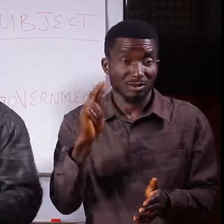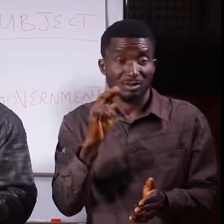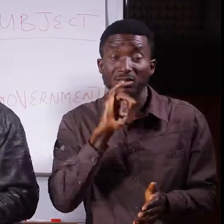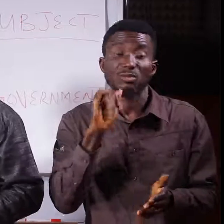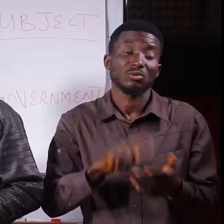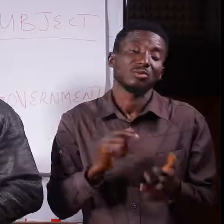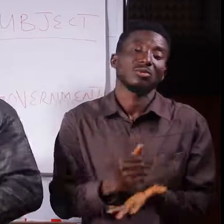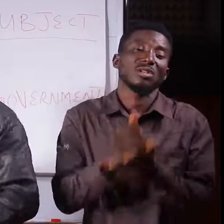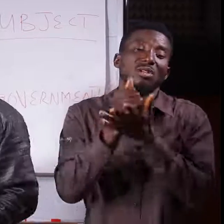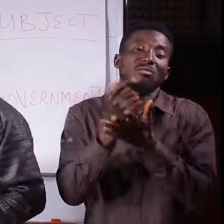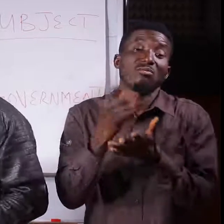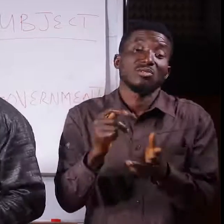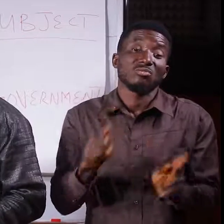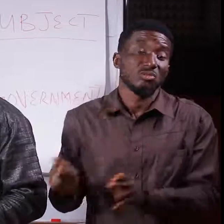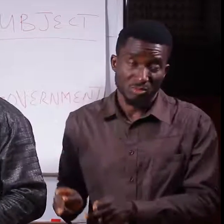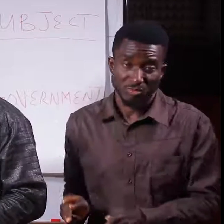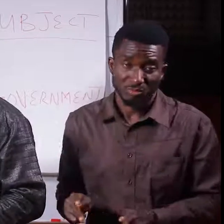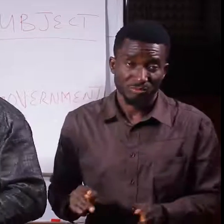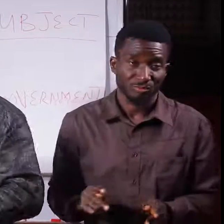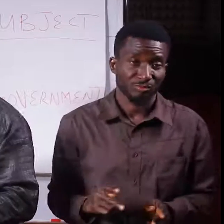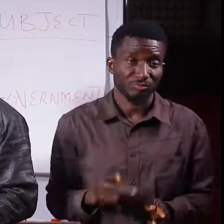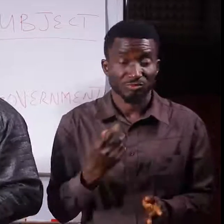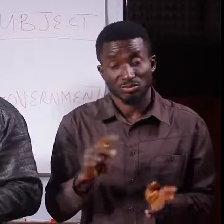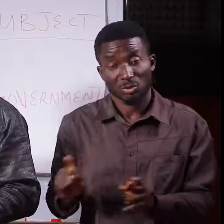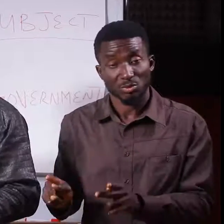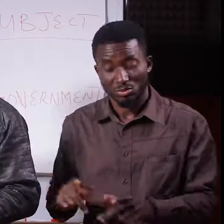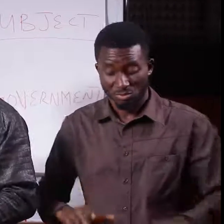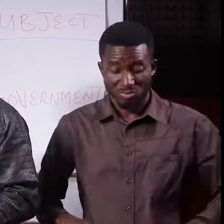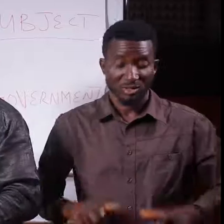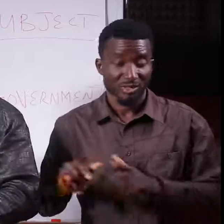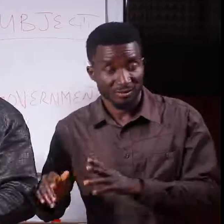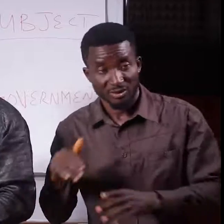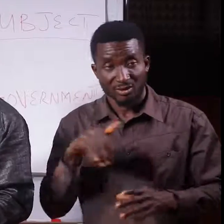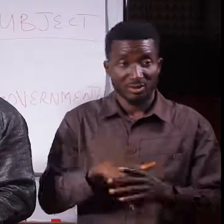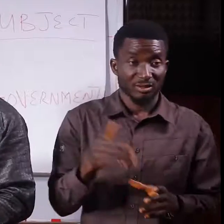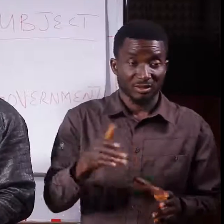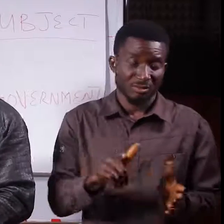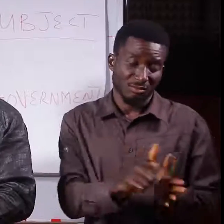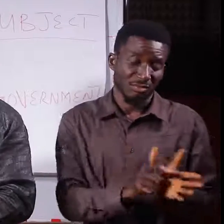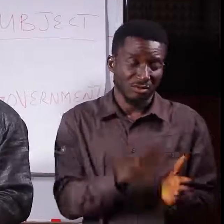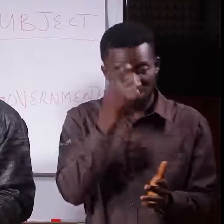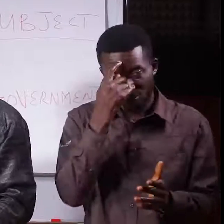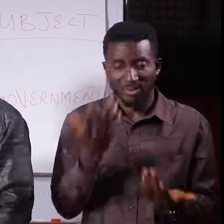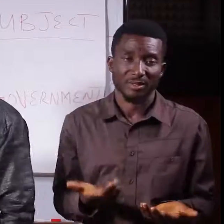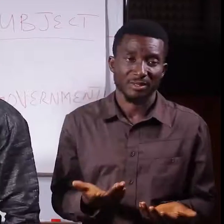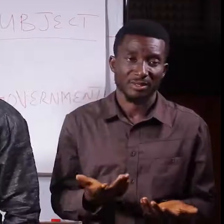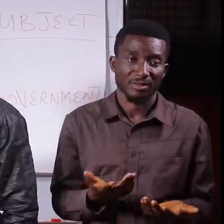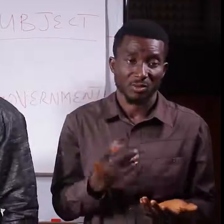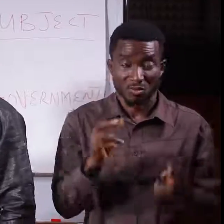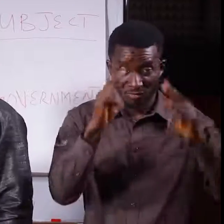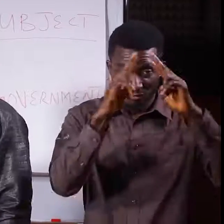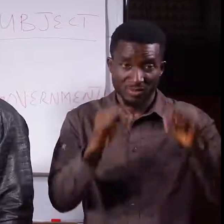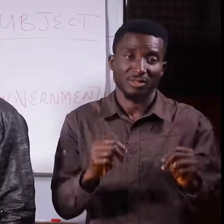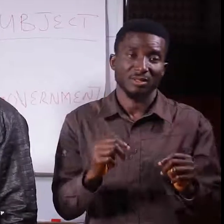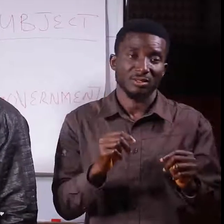to help the indigent, the people living in their various communities or people living in their villages,